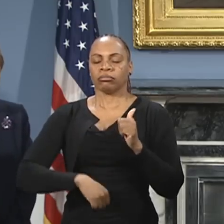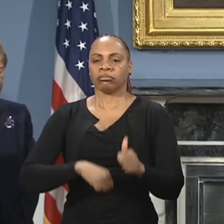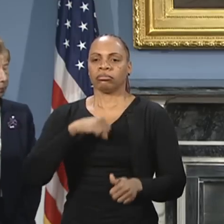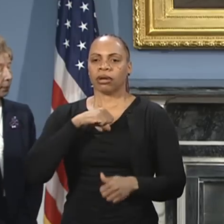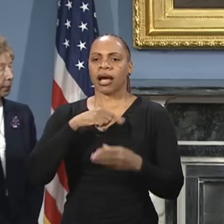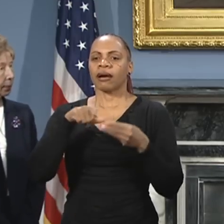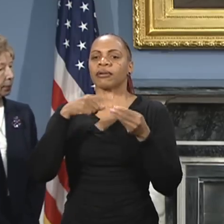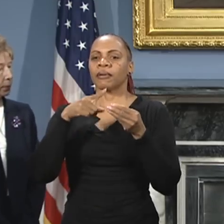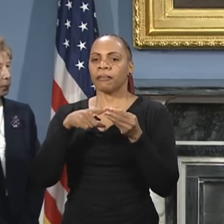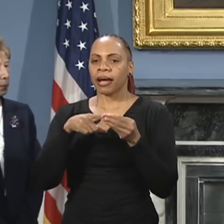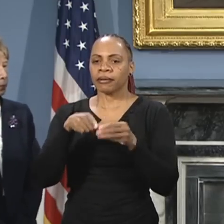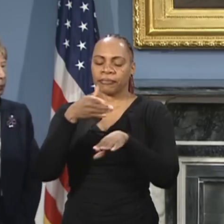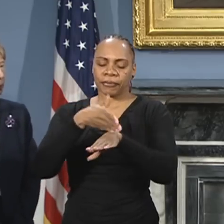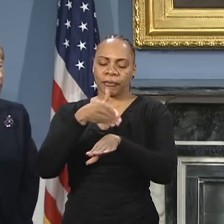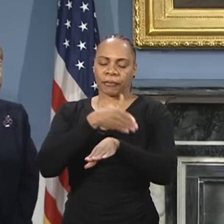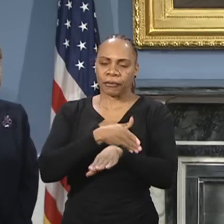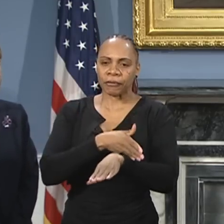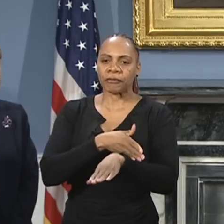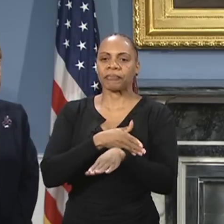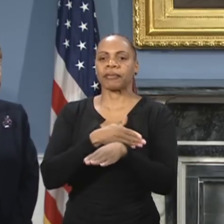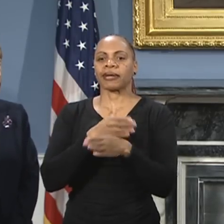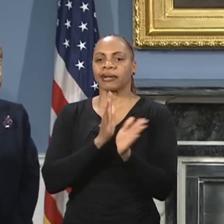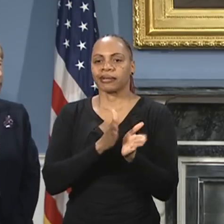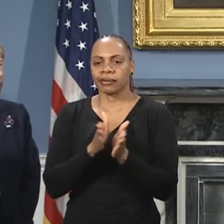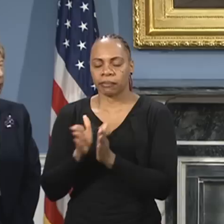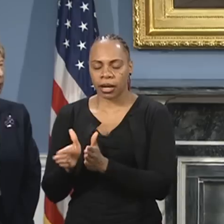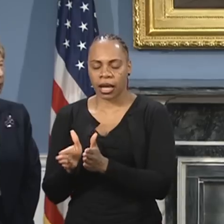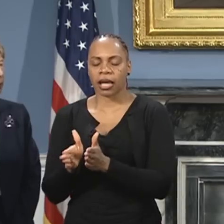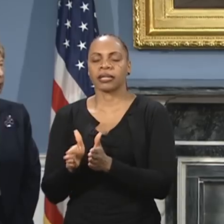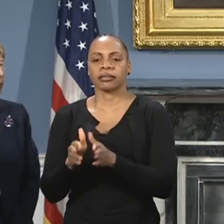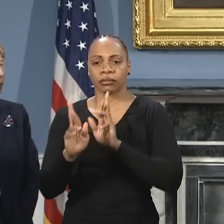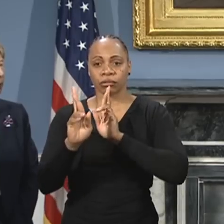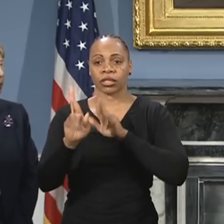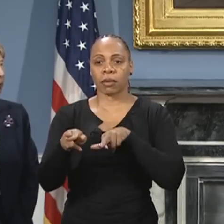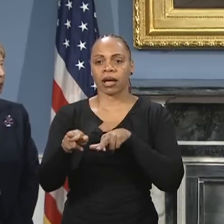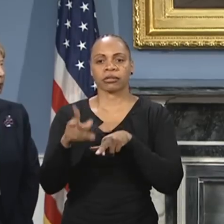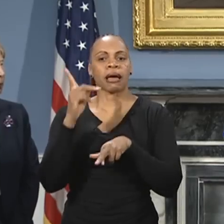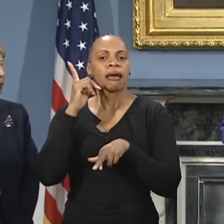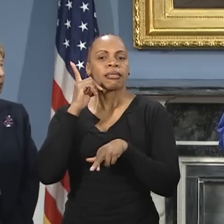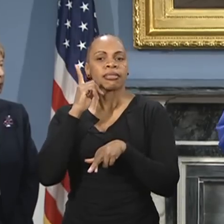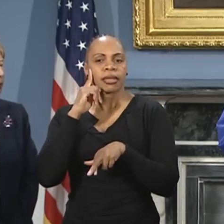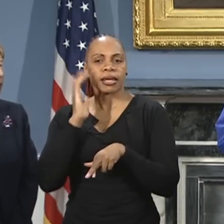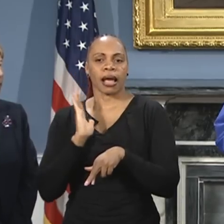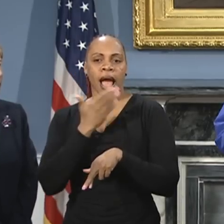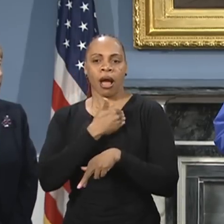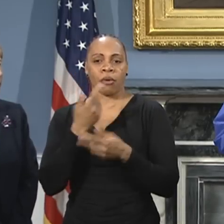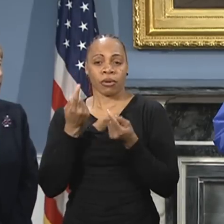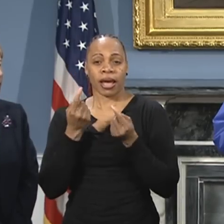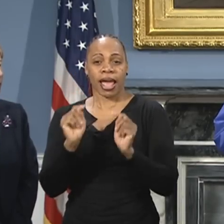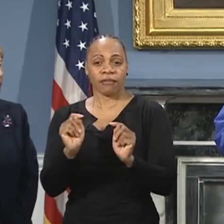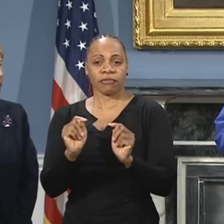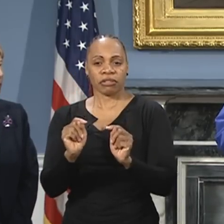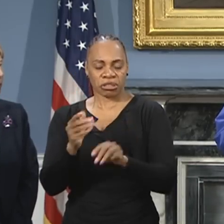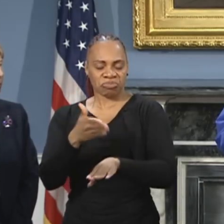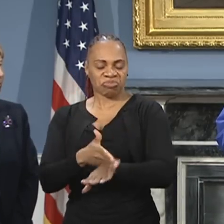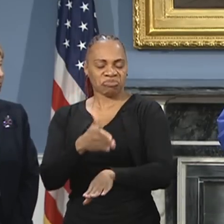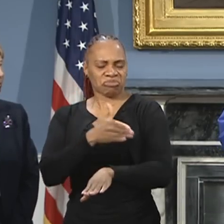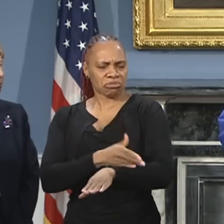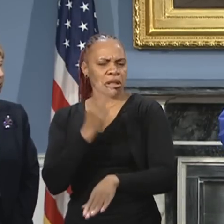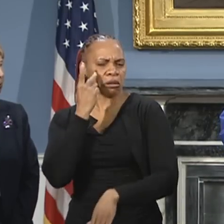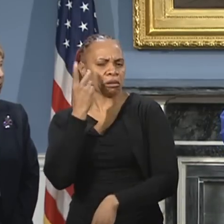improvement and acting on them. I think it's going to greatly improve our efforts, and you're going to see that play out today.